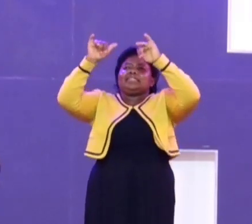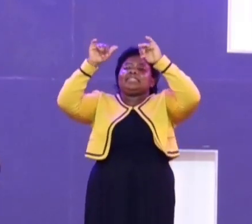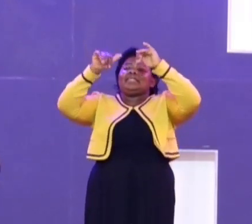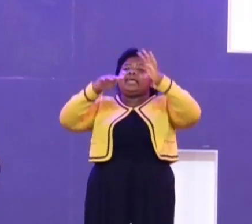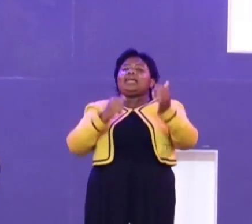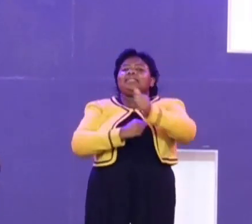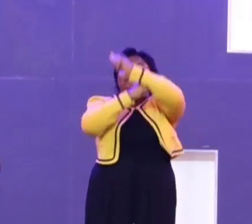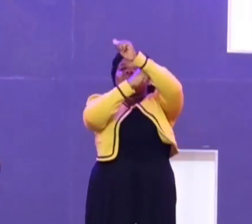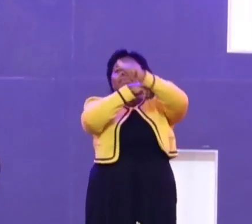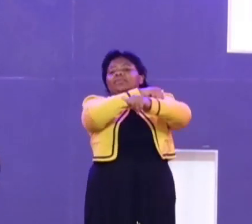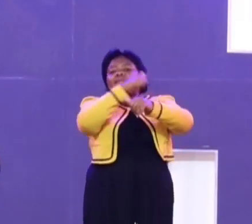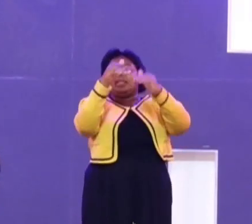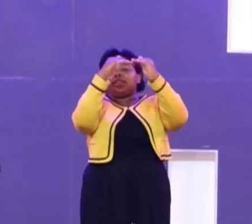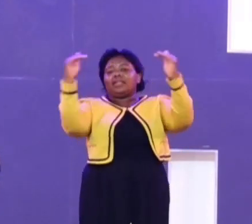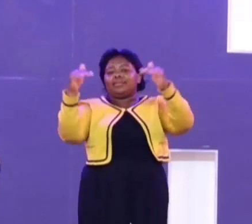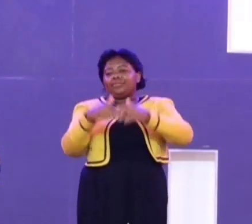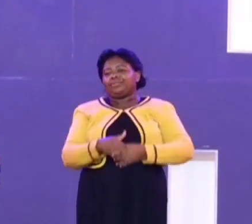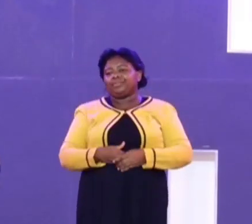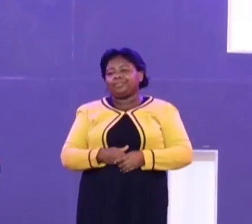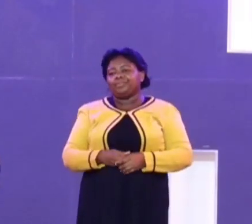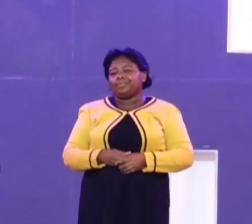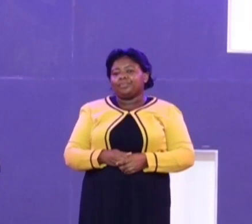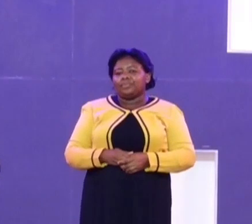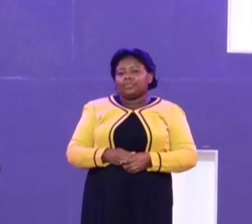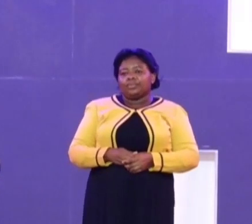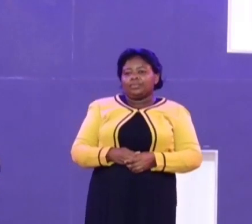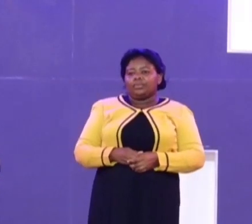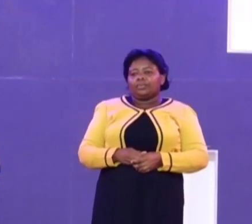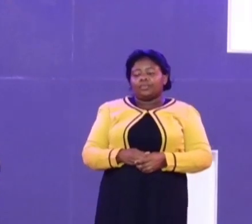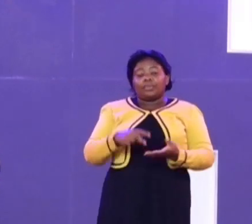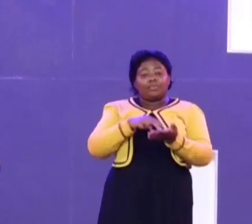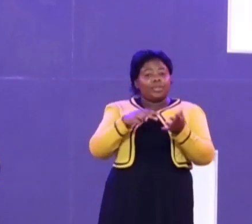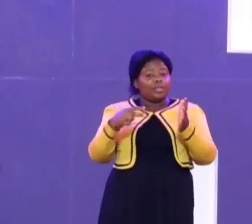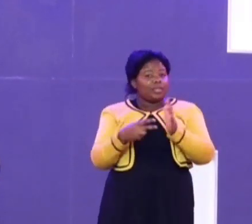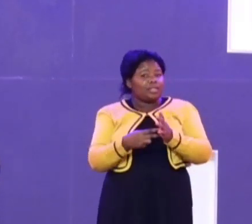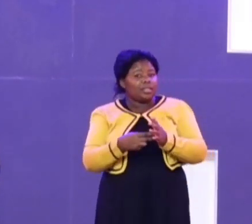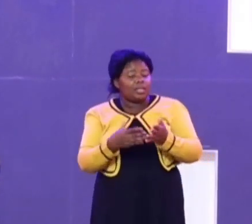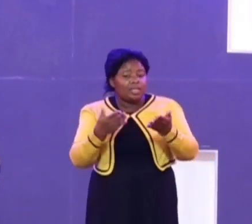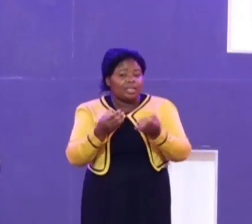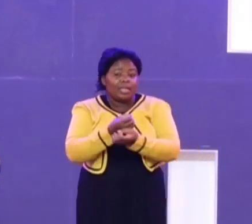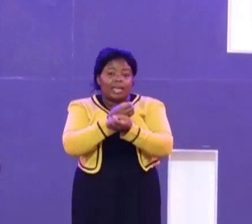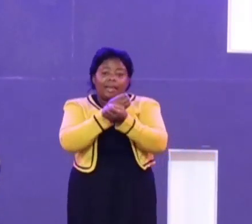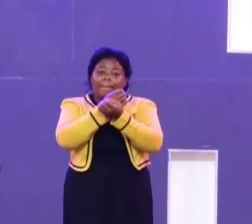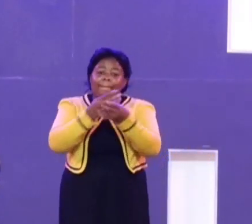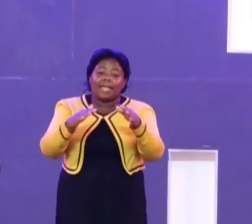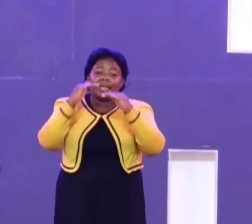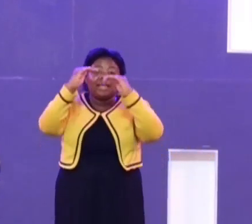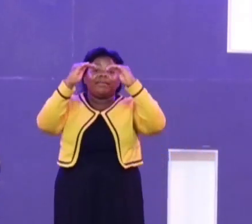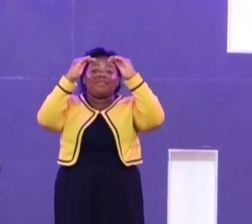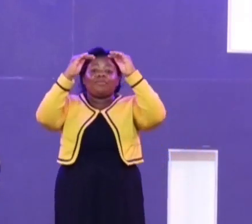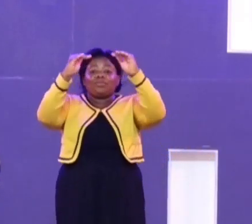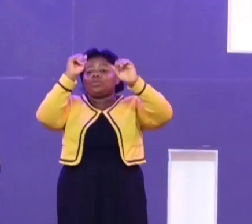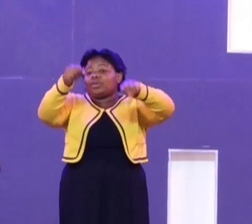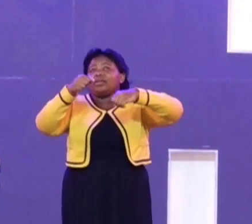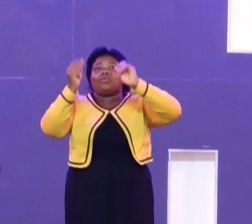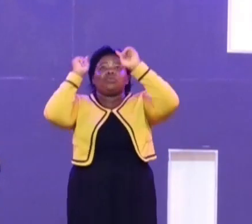eddala. Because only a humble person can handle any elevation of going up. Chitegeza waliwo amadala gotujja kusobola kutuuka ko. It means there are levels